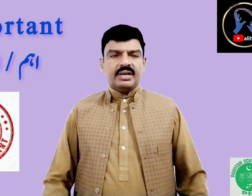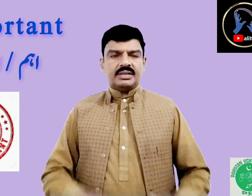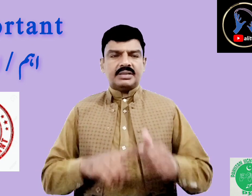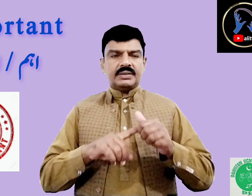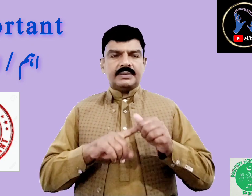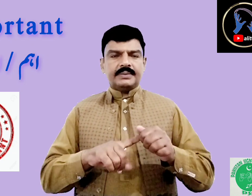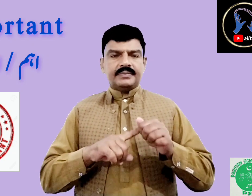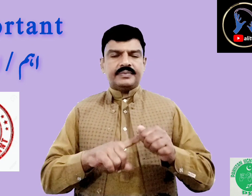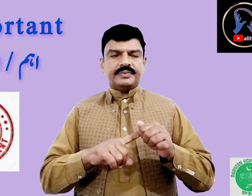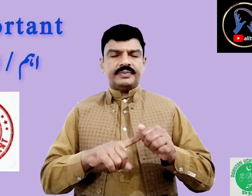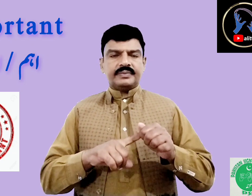important